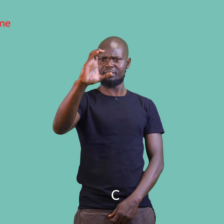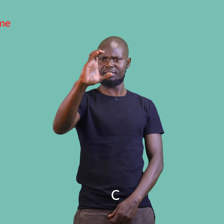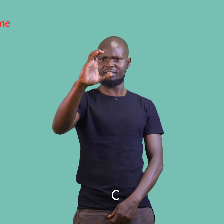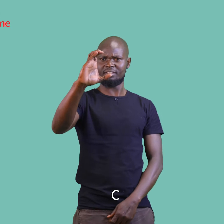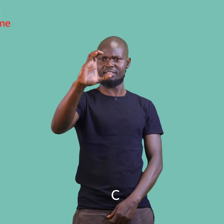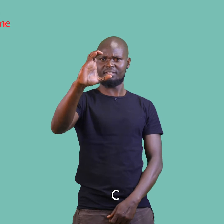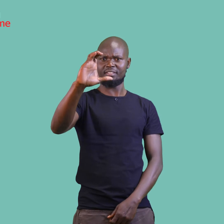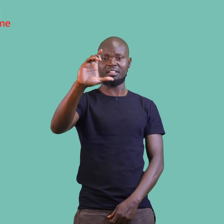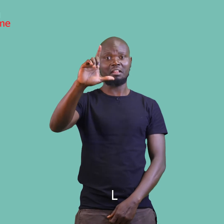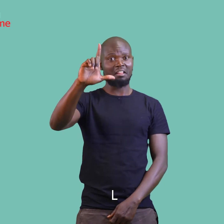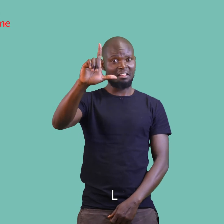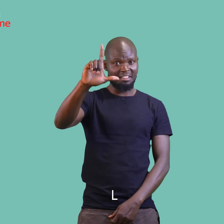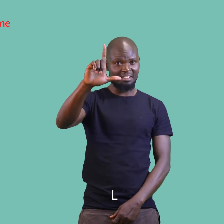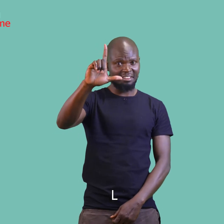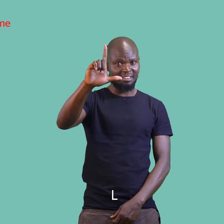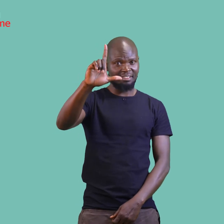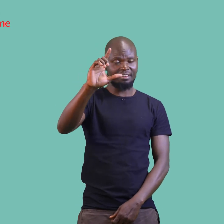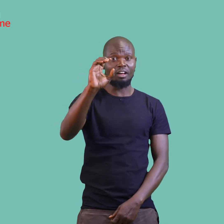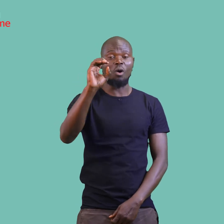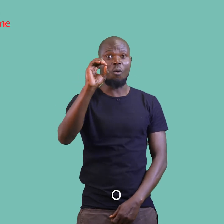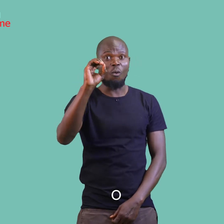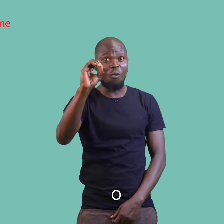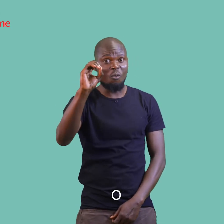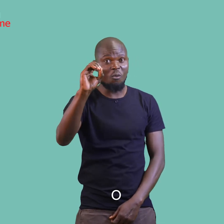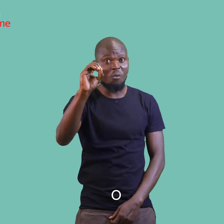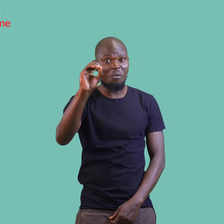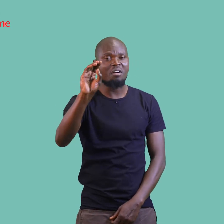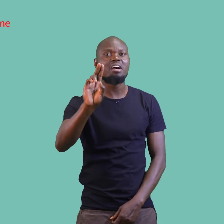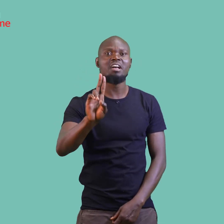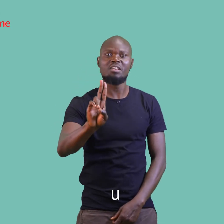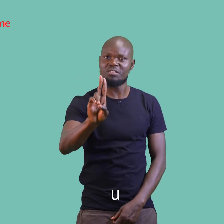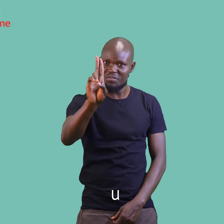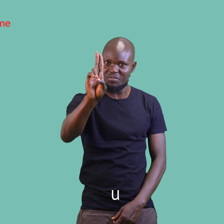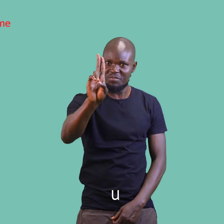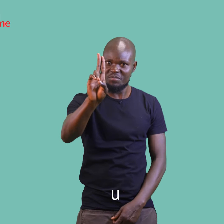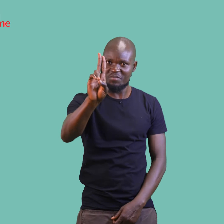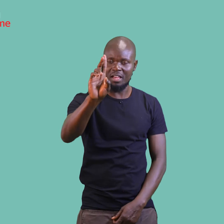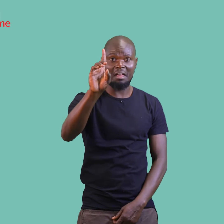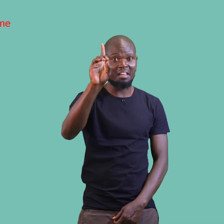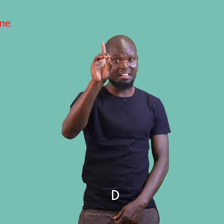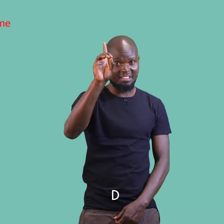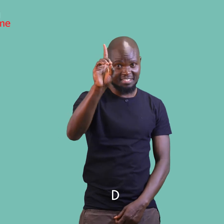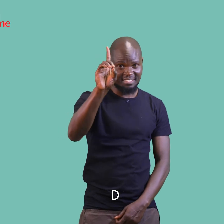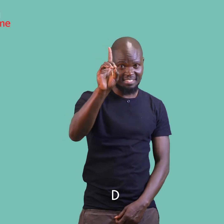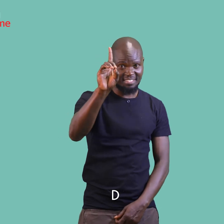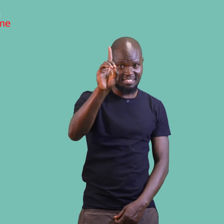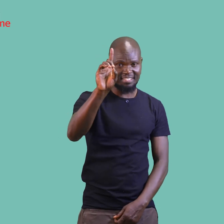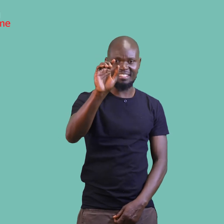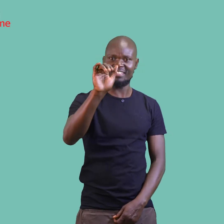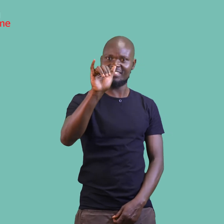C L O U D